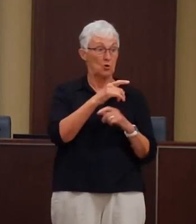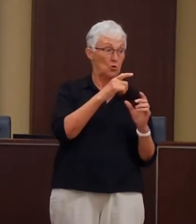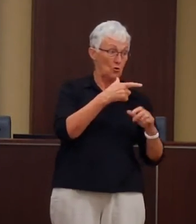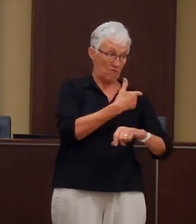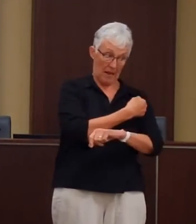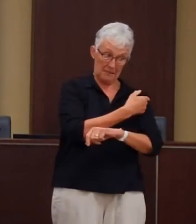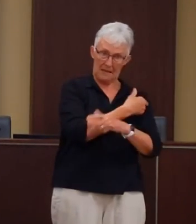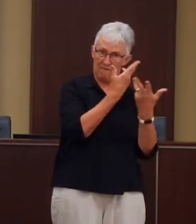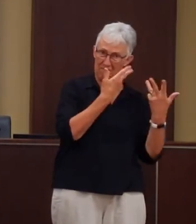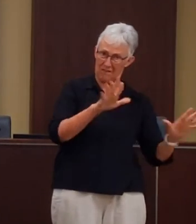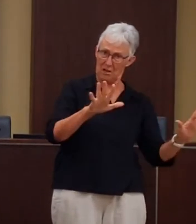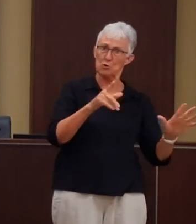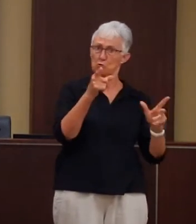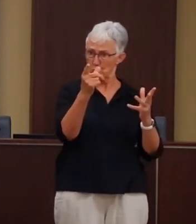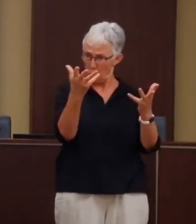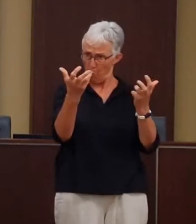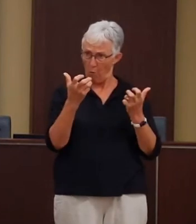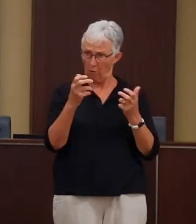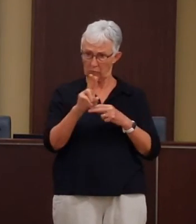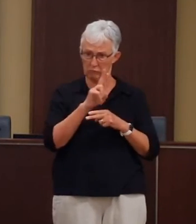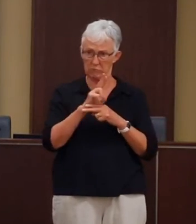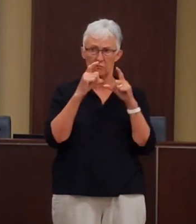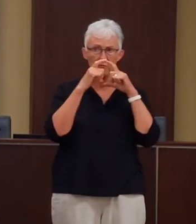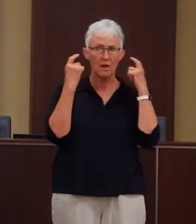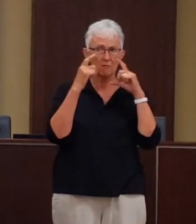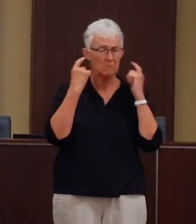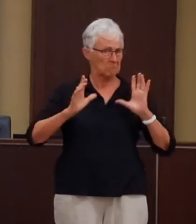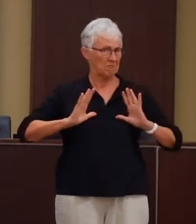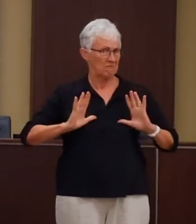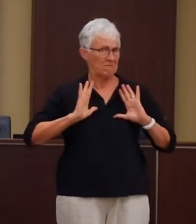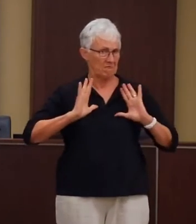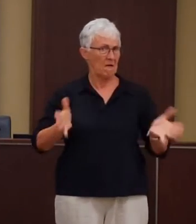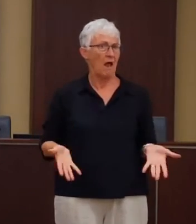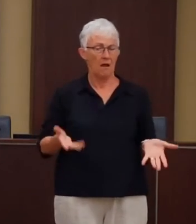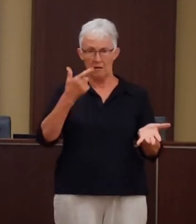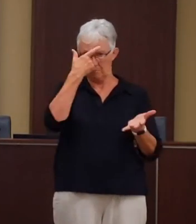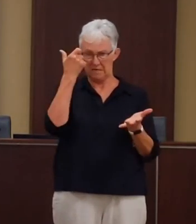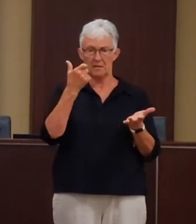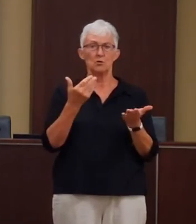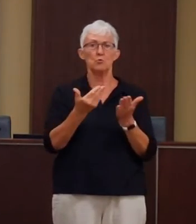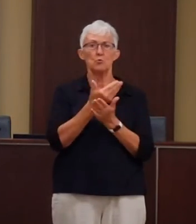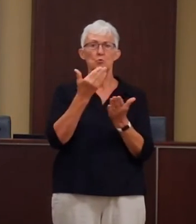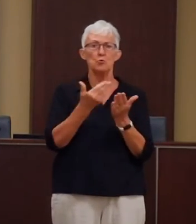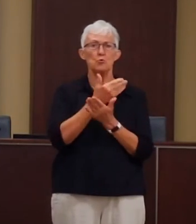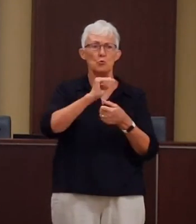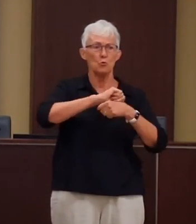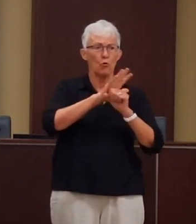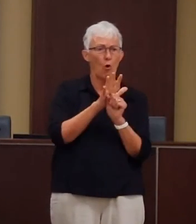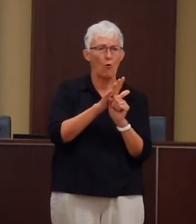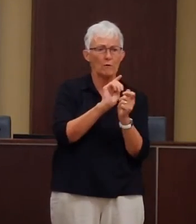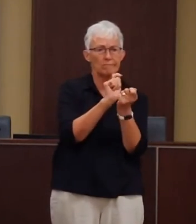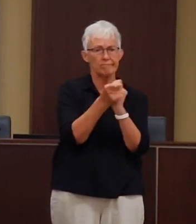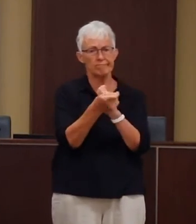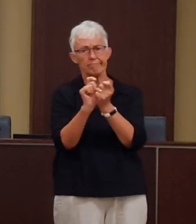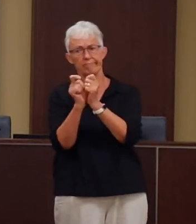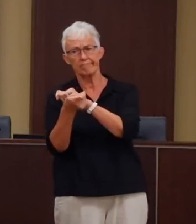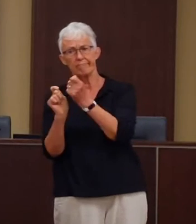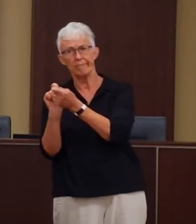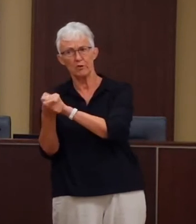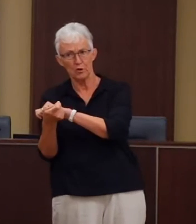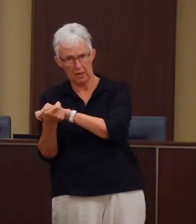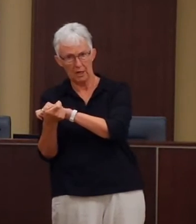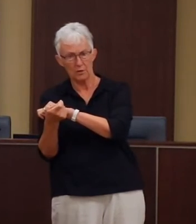we understand with the different variants that staff may choose to wear their face coverings even though they are vaccinated. We understand